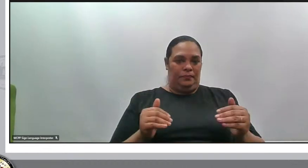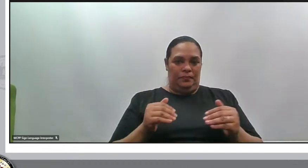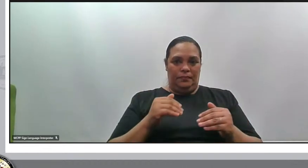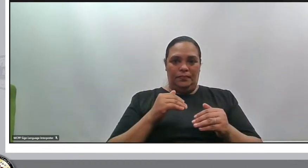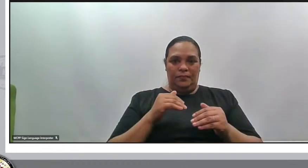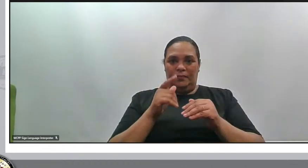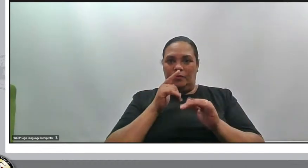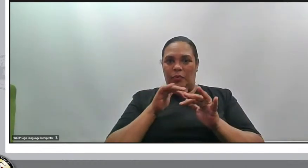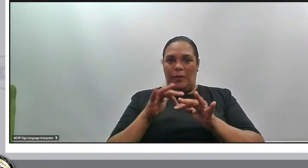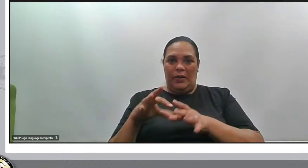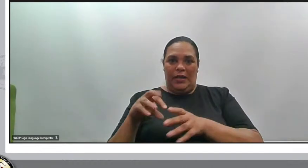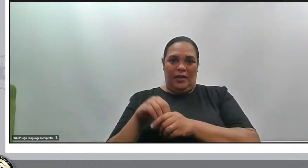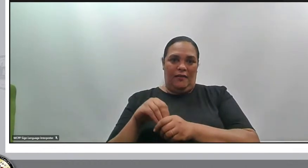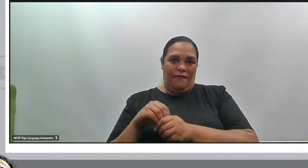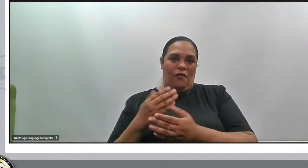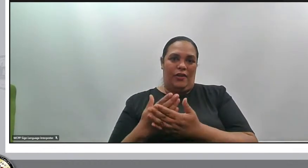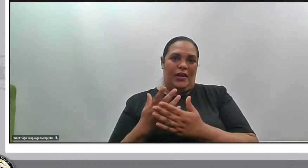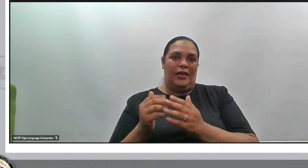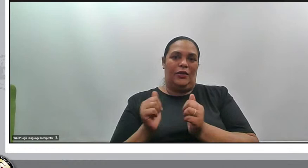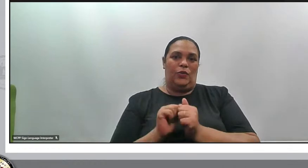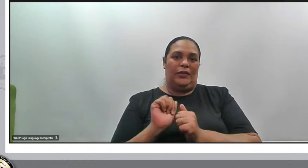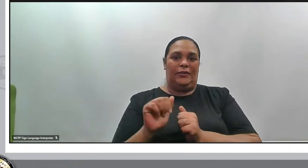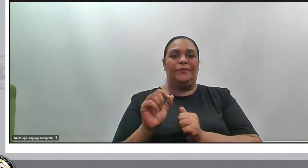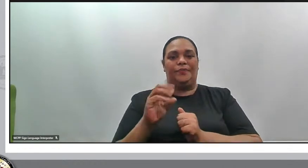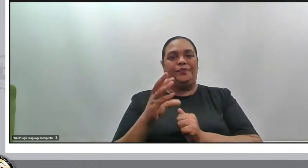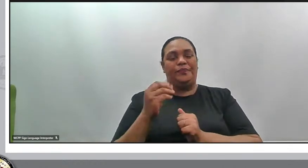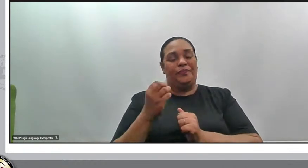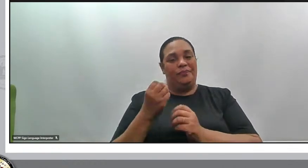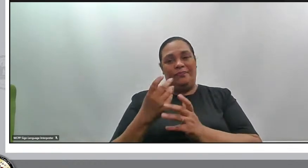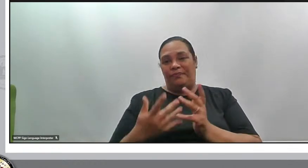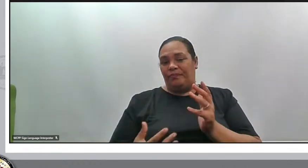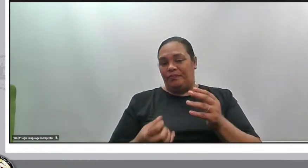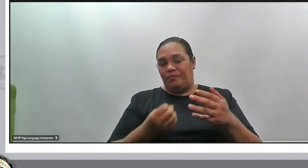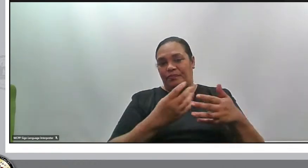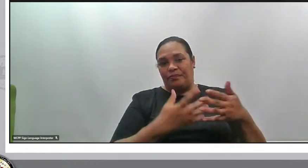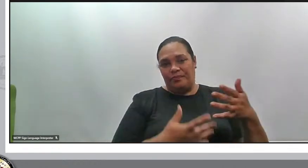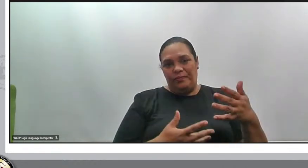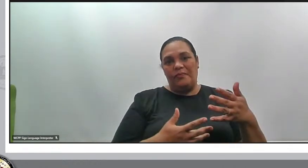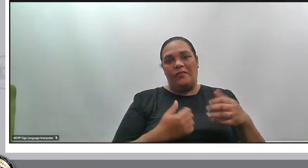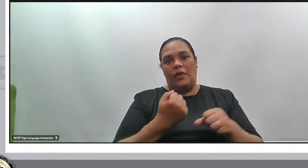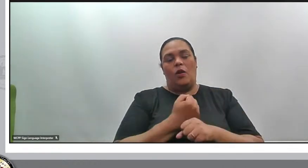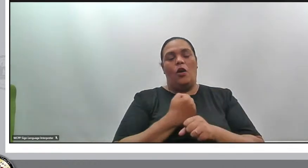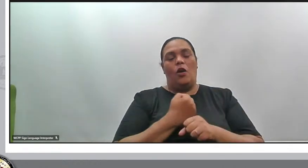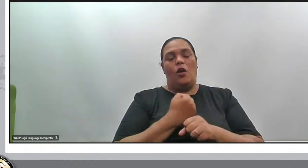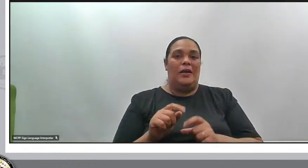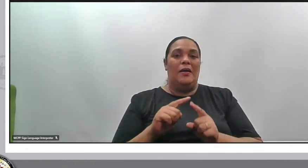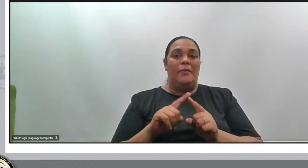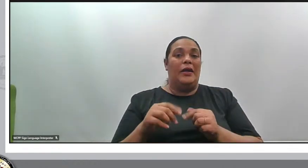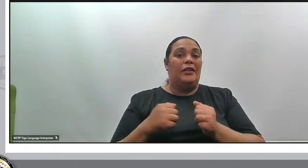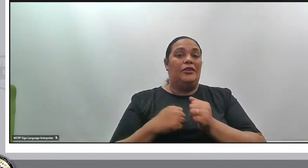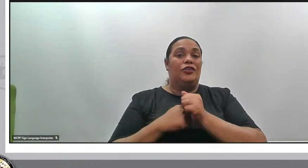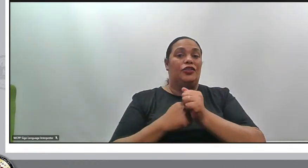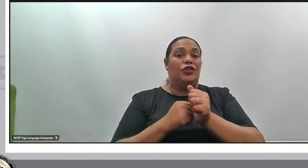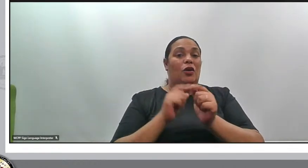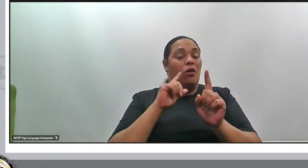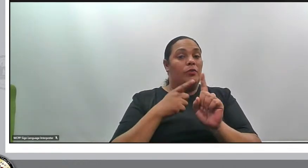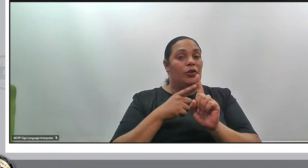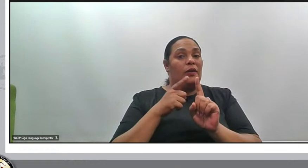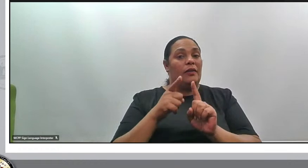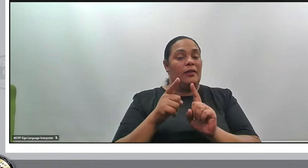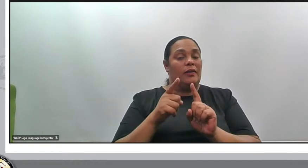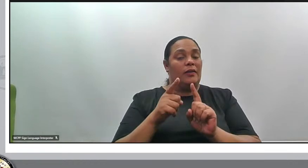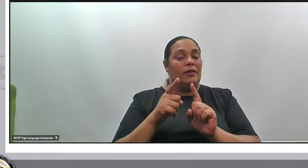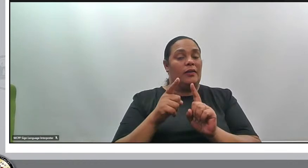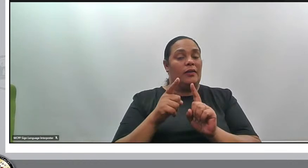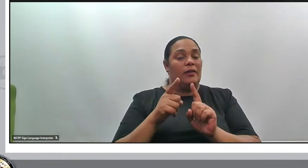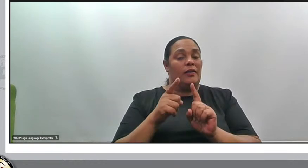involvement with that trip. So there is a lot of cooperation. But the strategic objectives are standard,